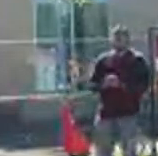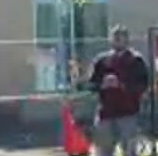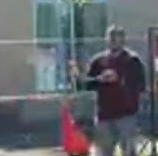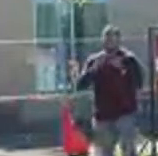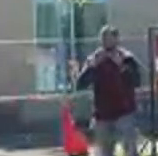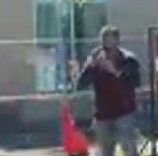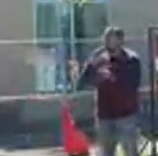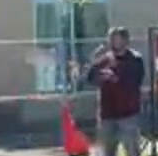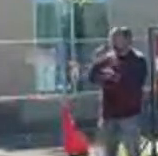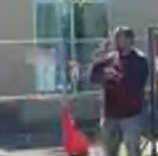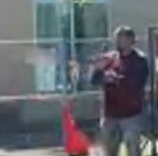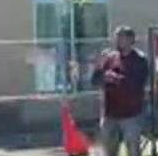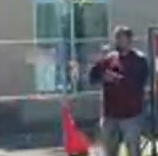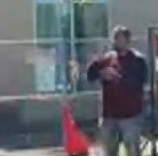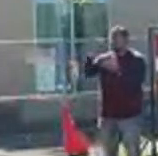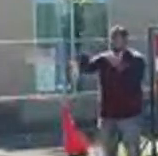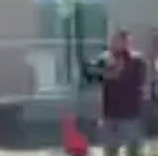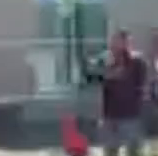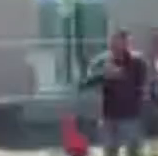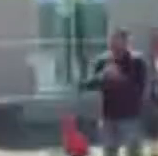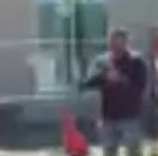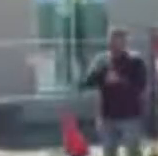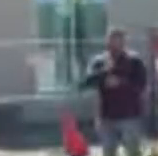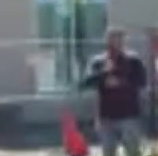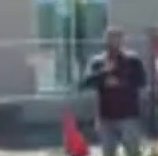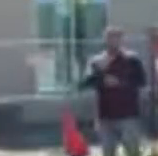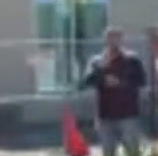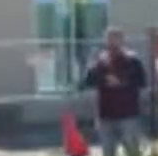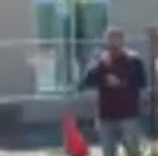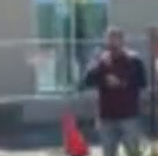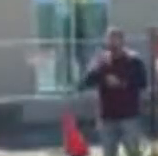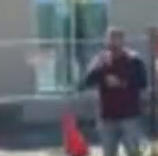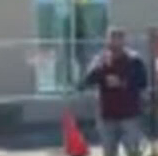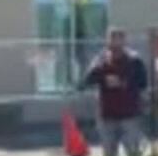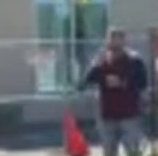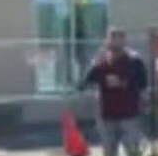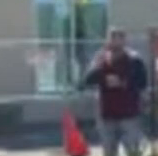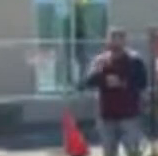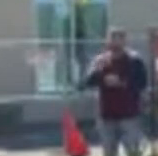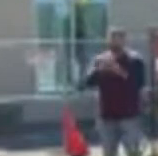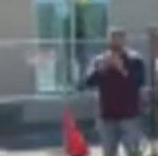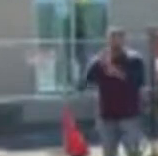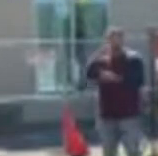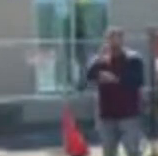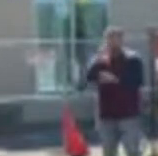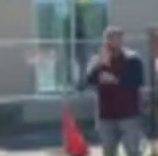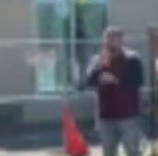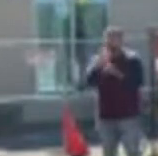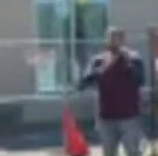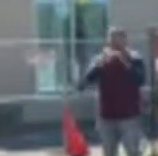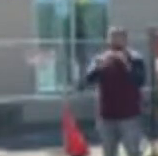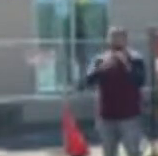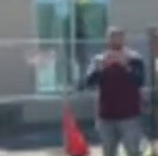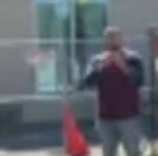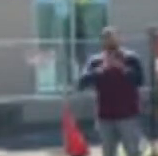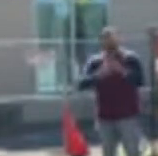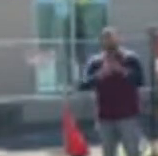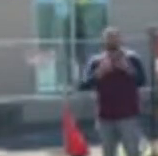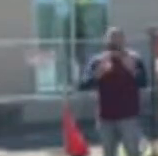Thank you, Nancy, for the introduction. I'm Lee Zumwalt from Pence Construction, and I just want to